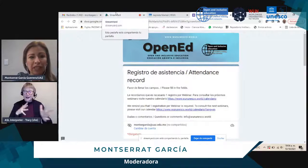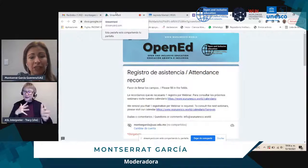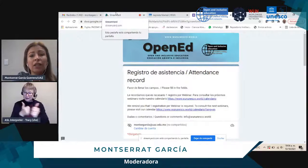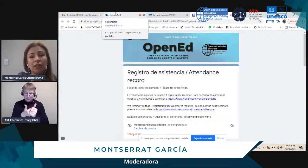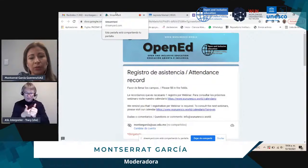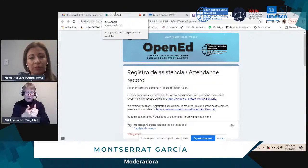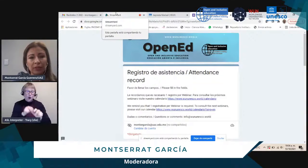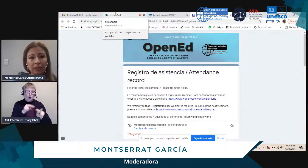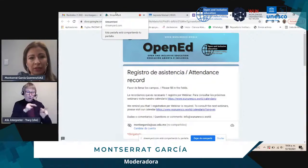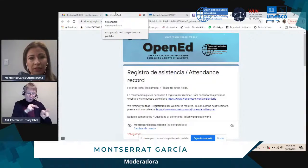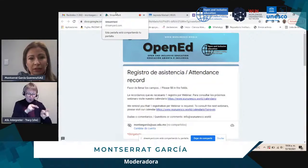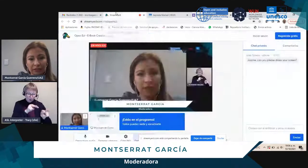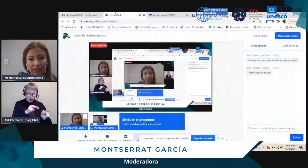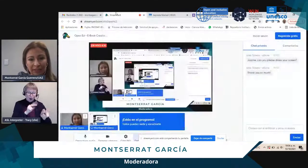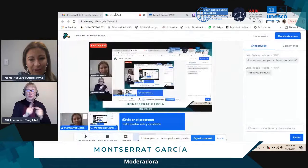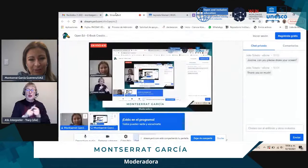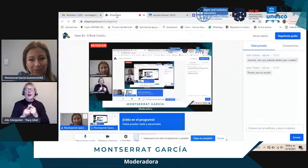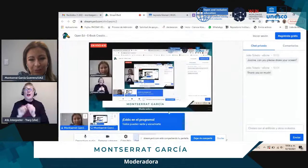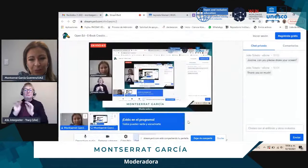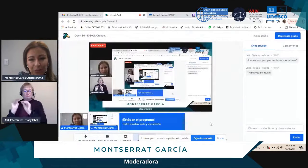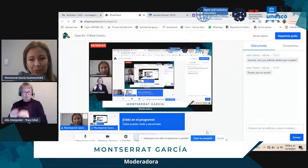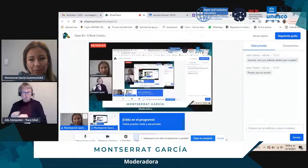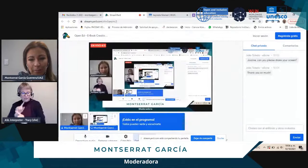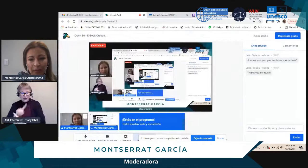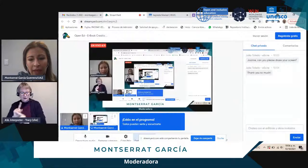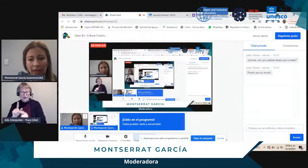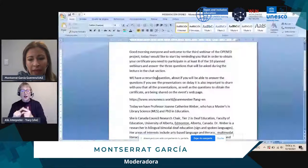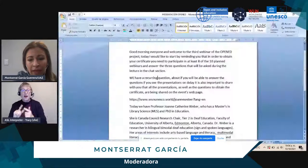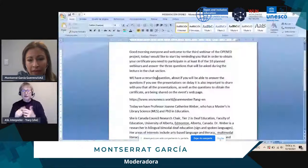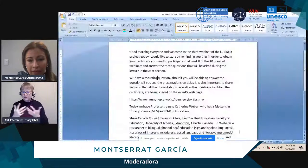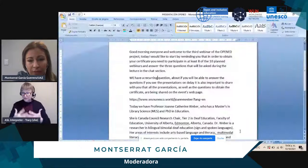previous webinars to obtain the certificate.